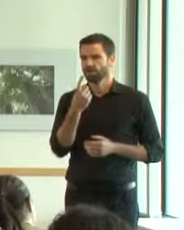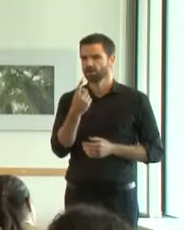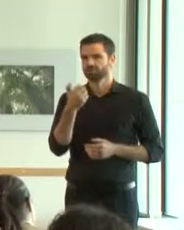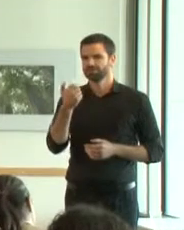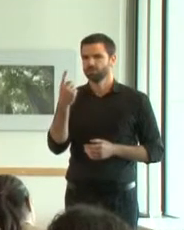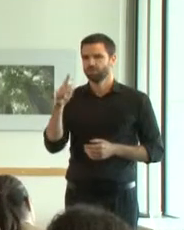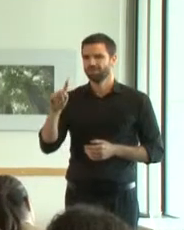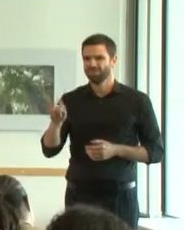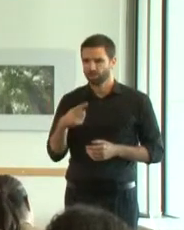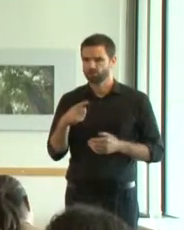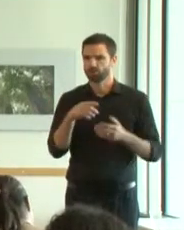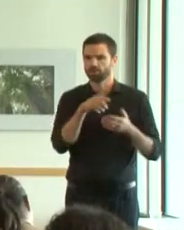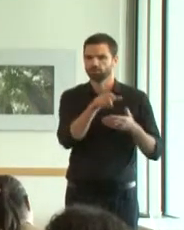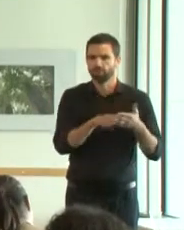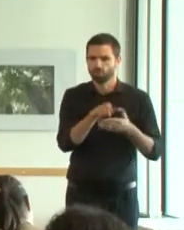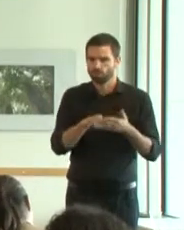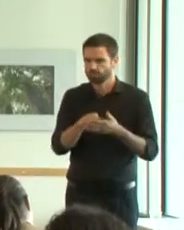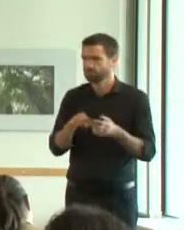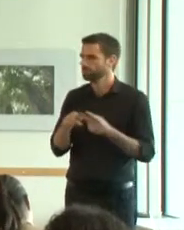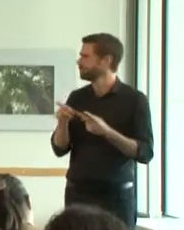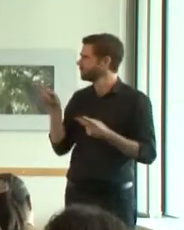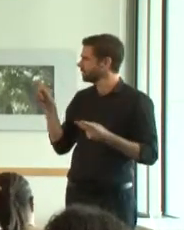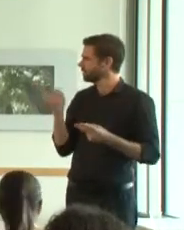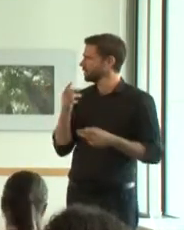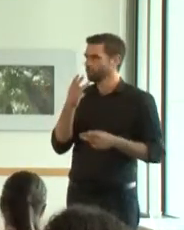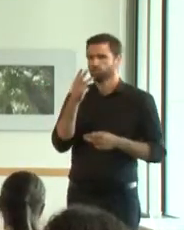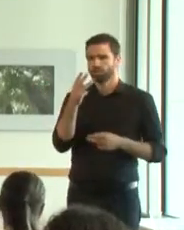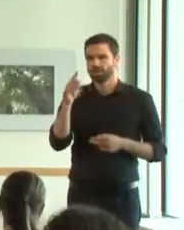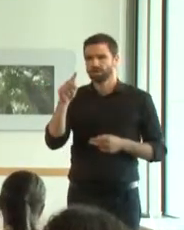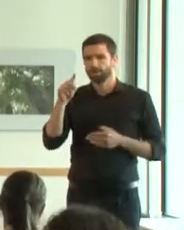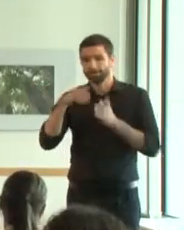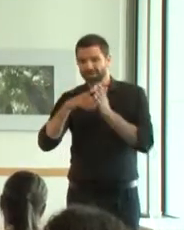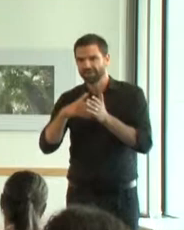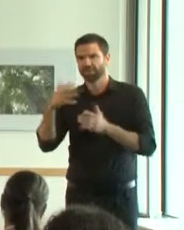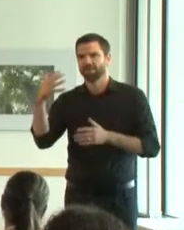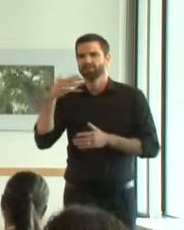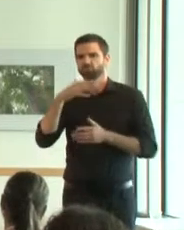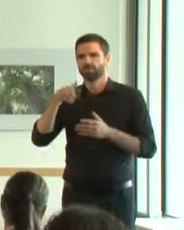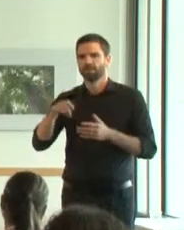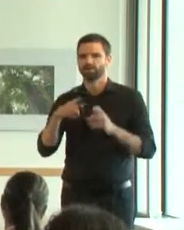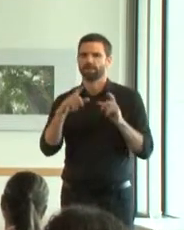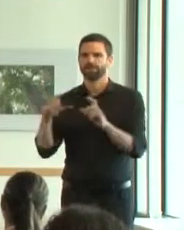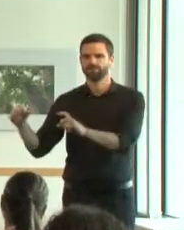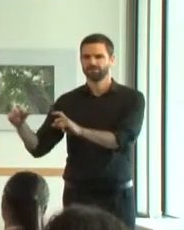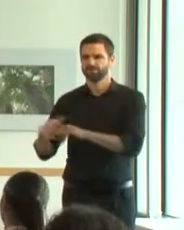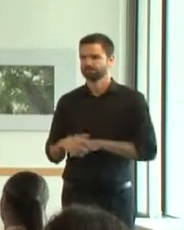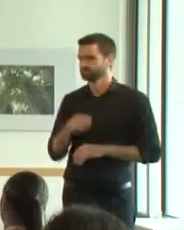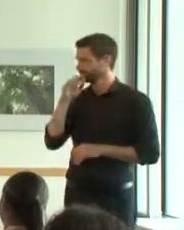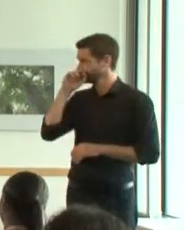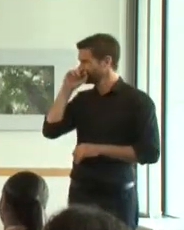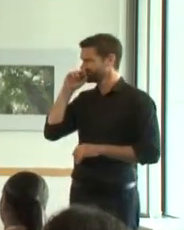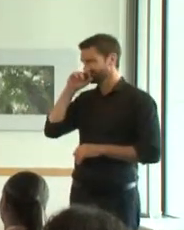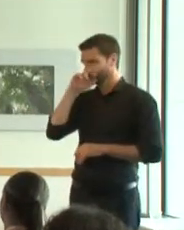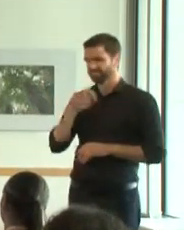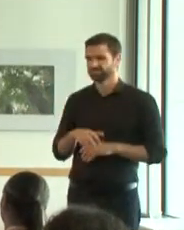towards 4 million images, which we think makes it the biggest digitization project in New Zealand at the moment. Our projected cost,